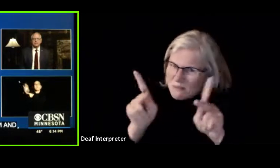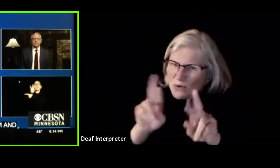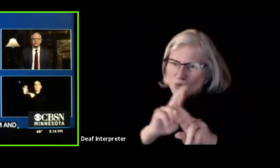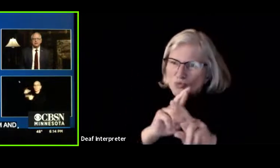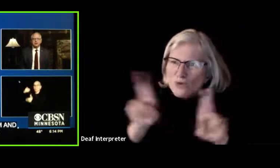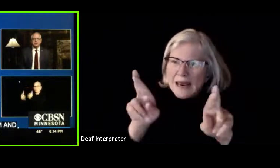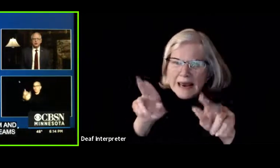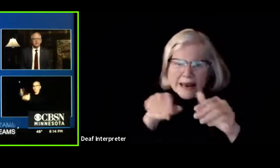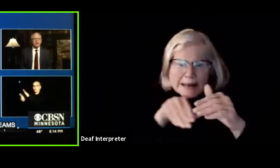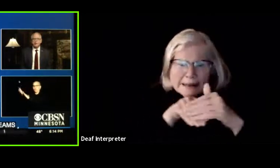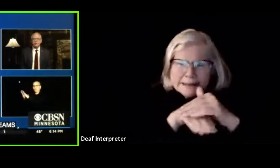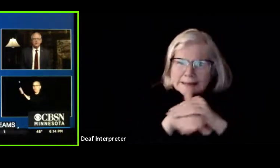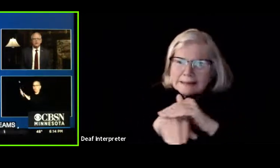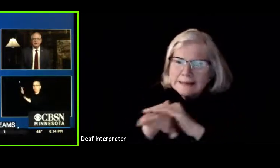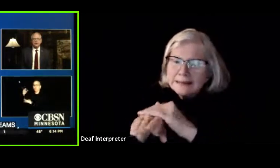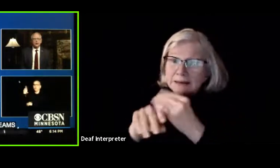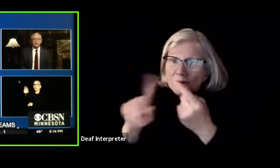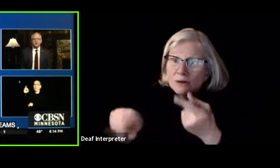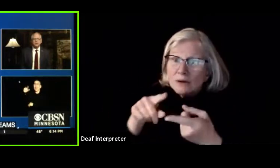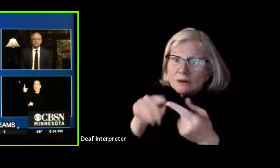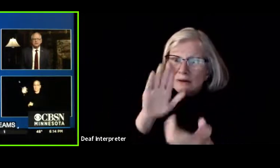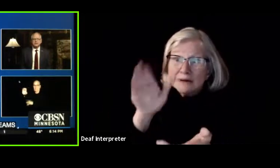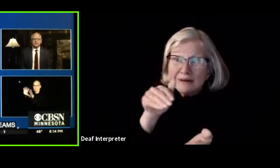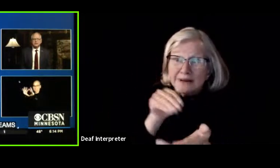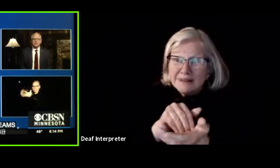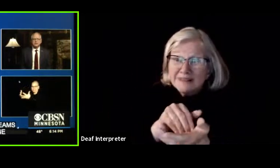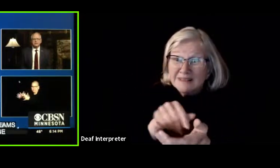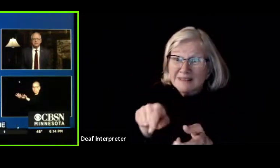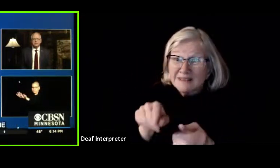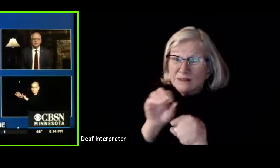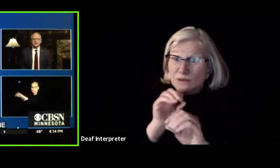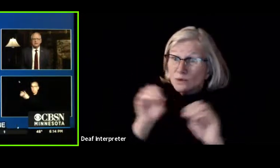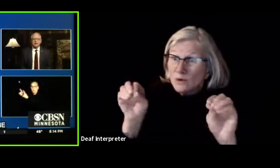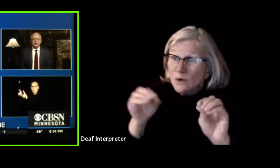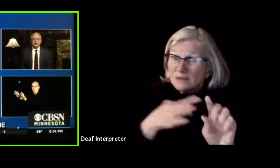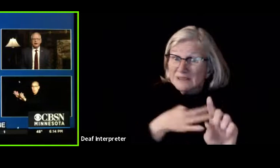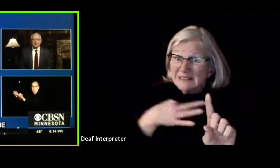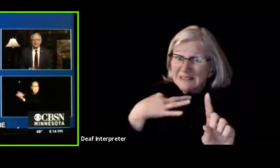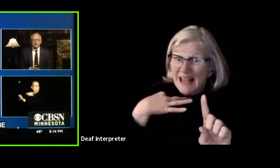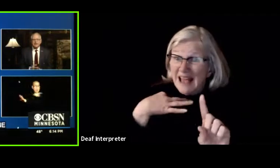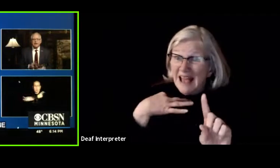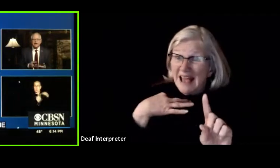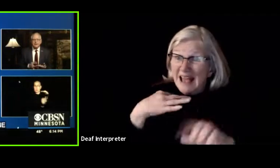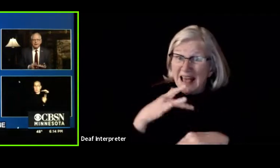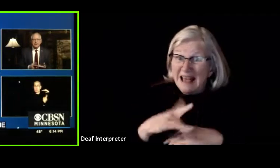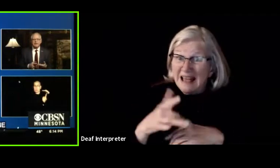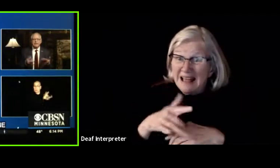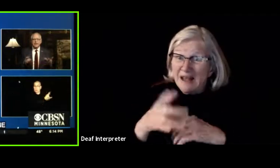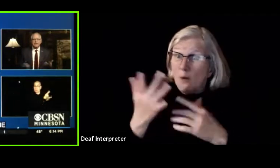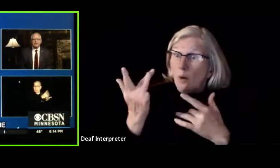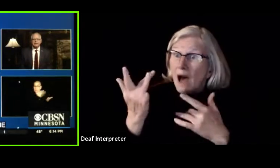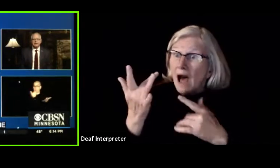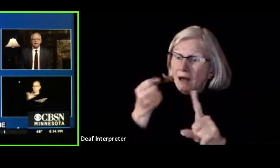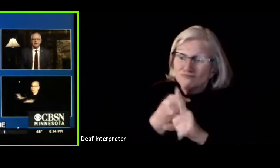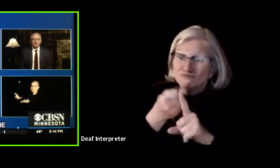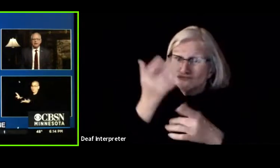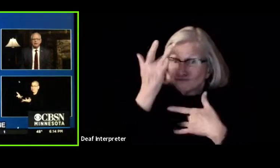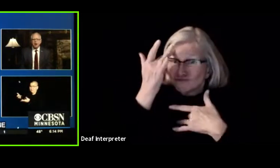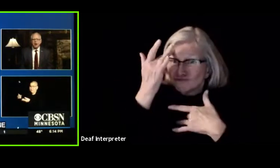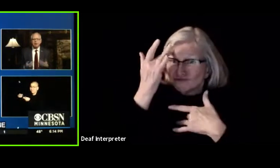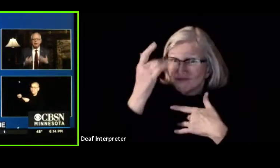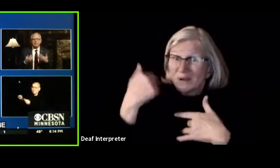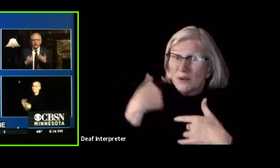morning and says, we've got nobody that can go into the facility to do the basic care, the feeding and the bathing and the basic care